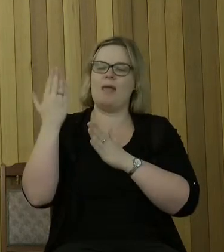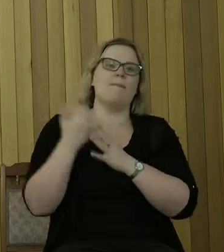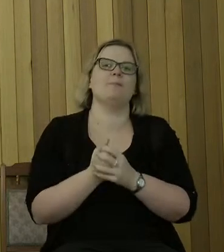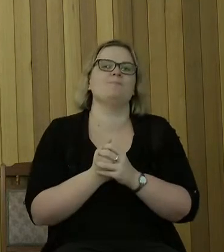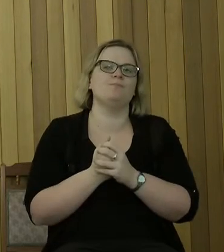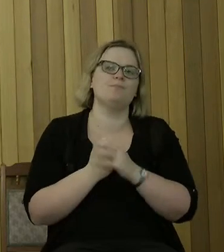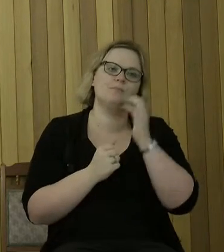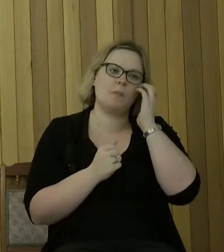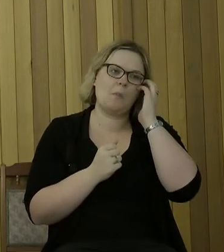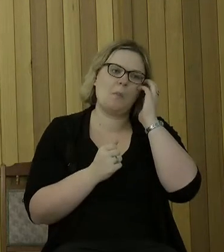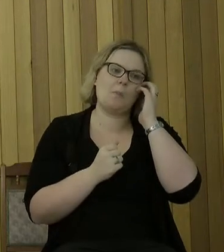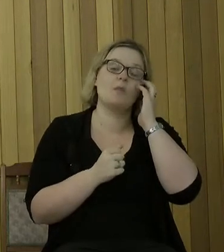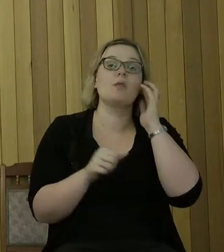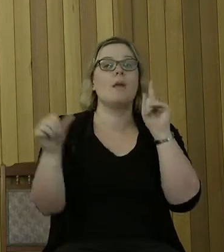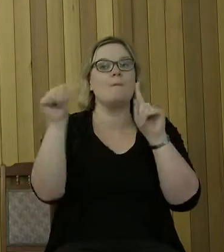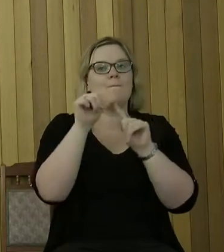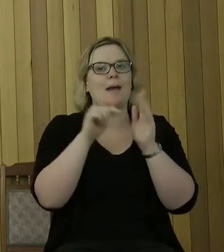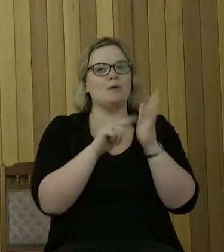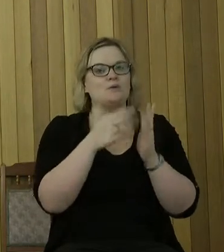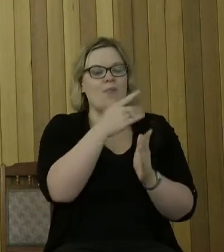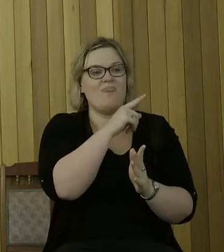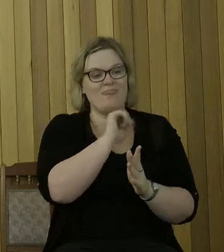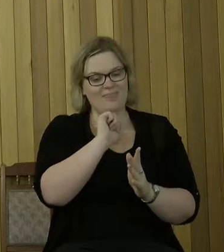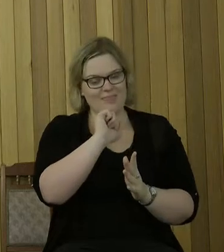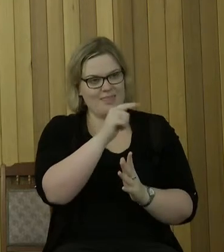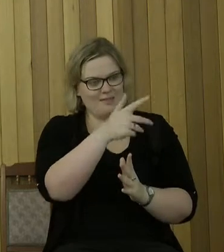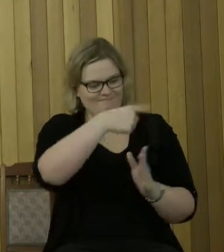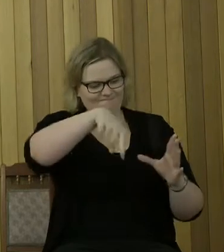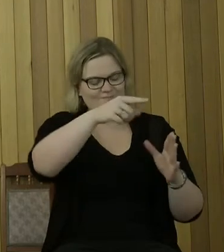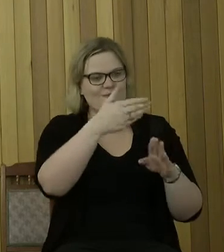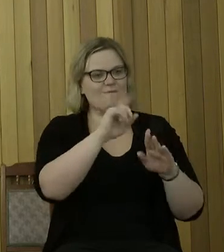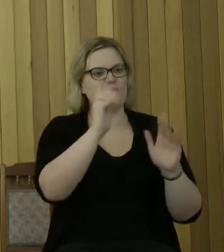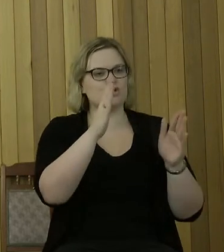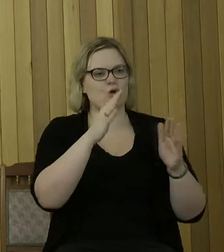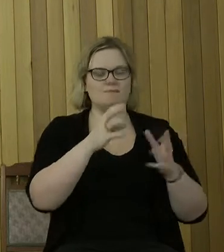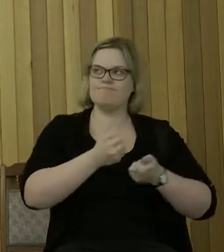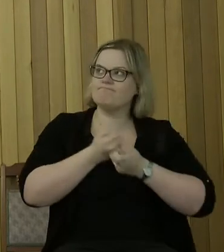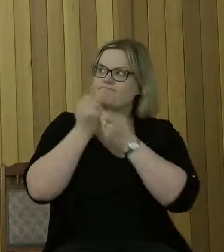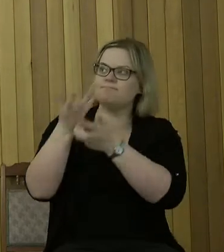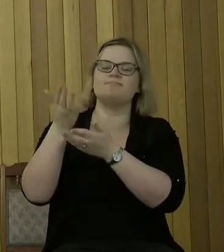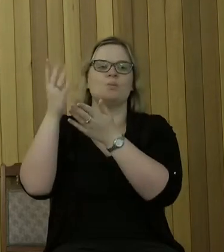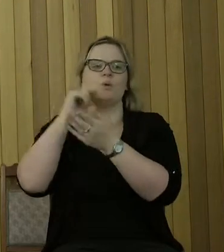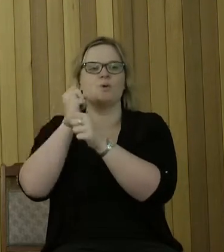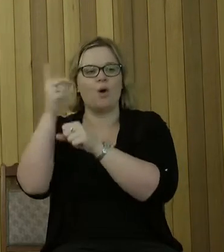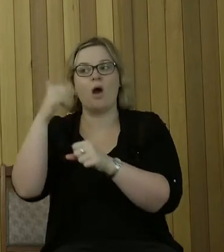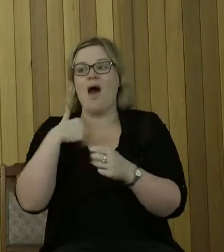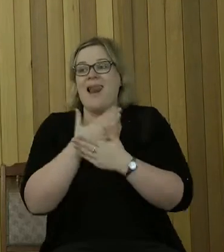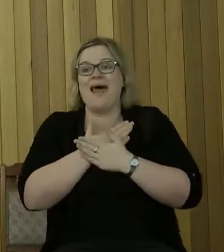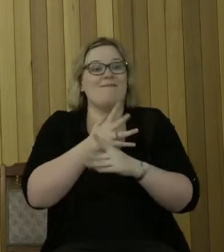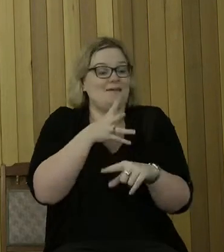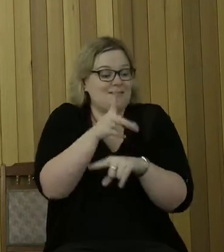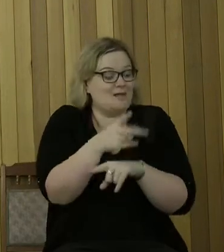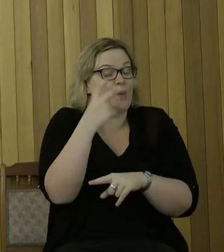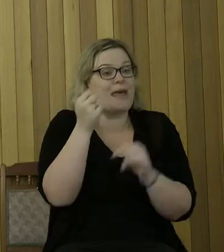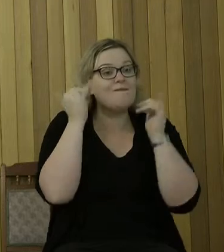They devoted themselves to the fellowship. And I love that we've got a social coming up next week, or we've got the camp coming up,